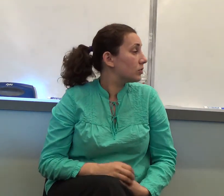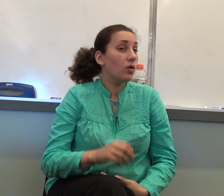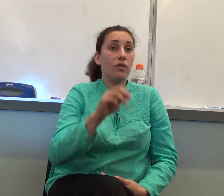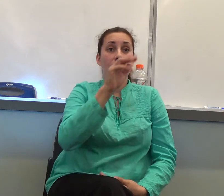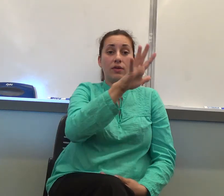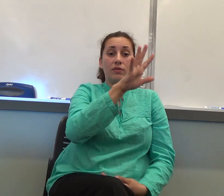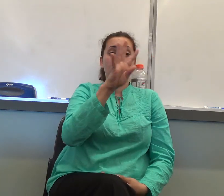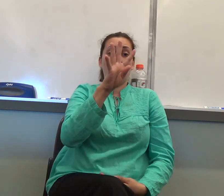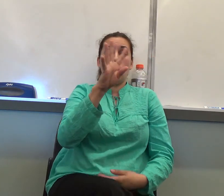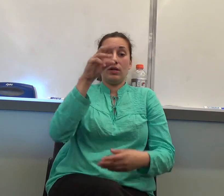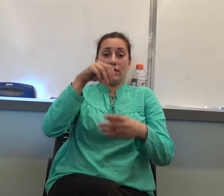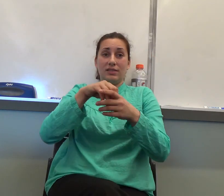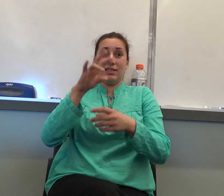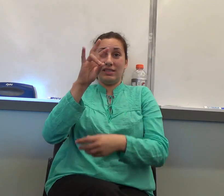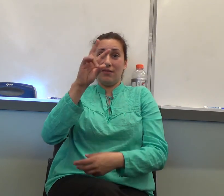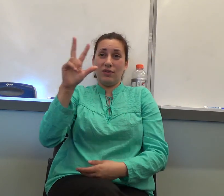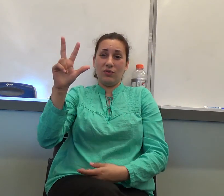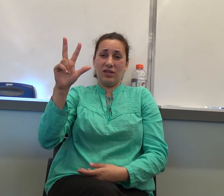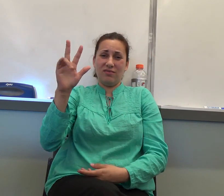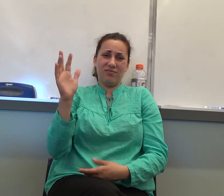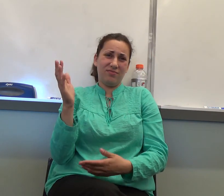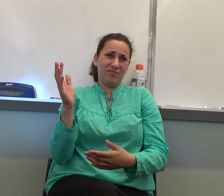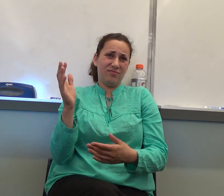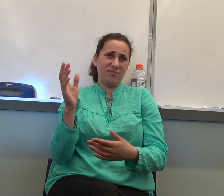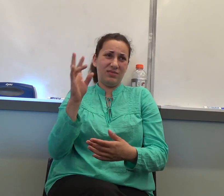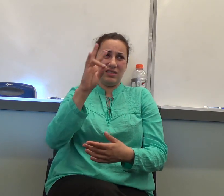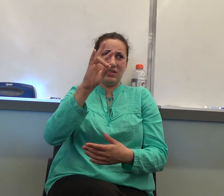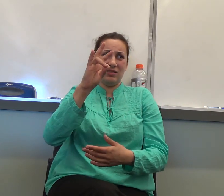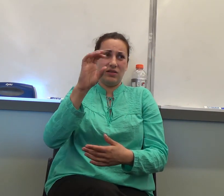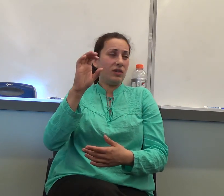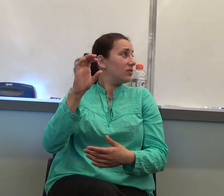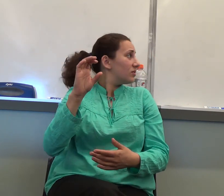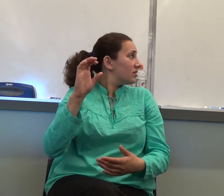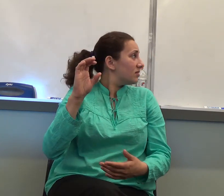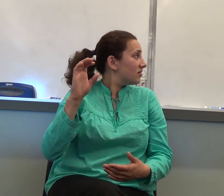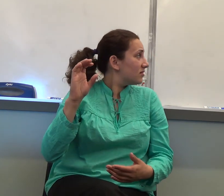well, probably 8 or something like that, huh? Shall we try it and see what happens?